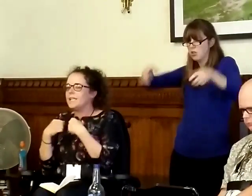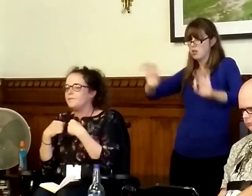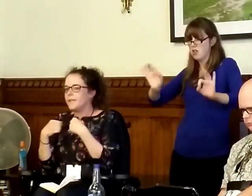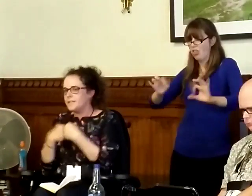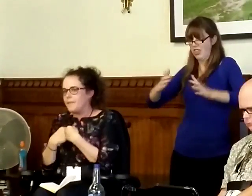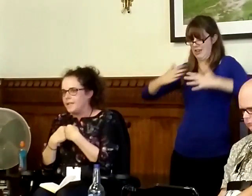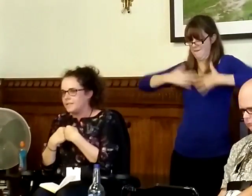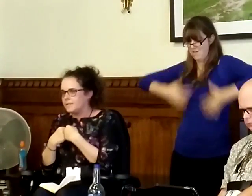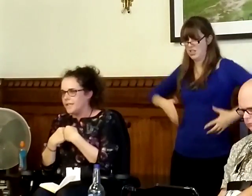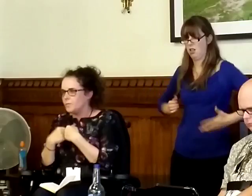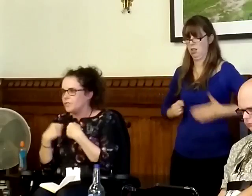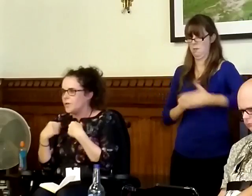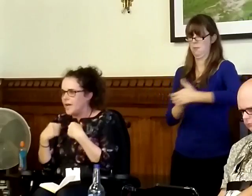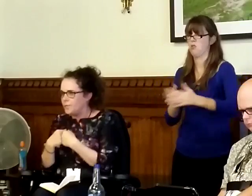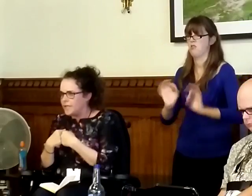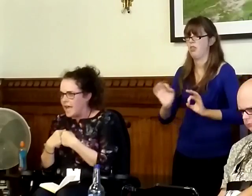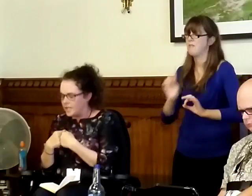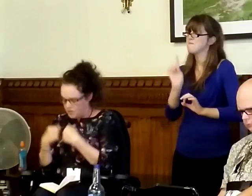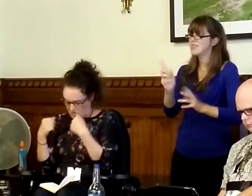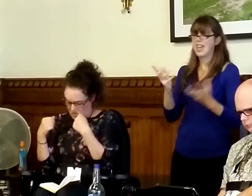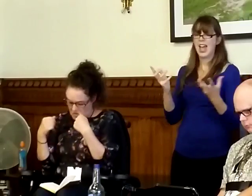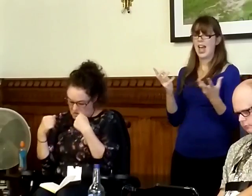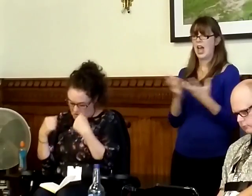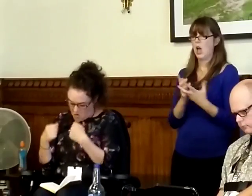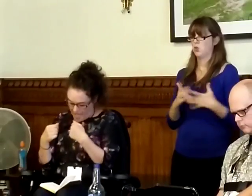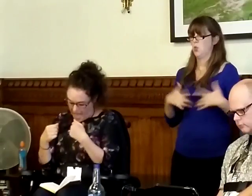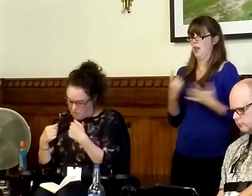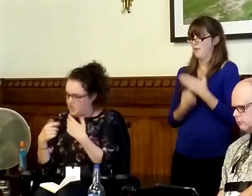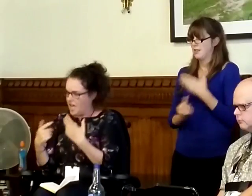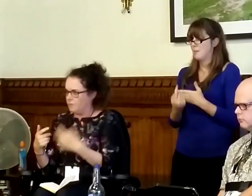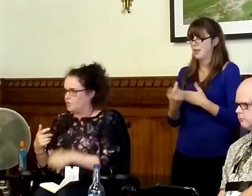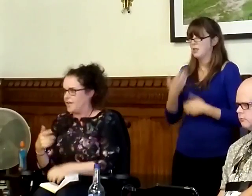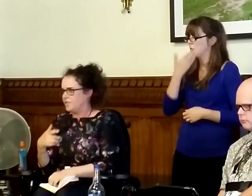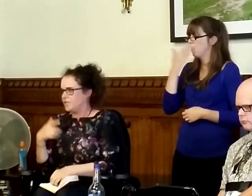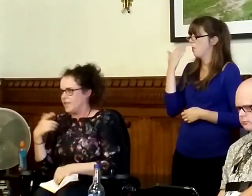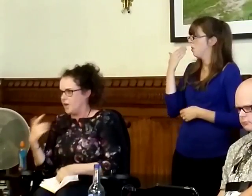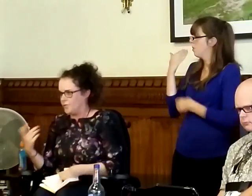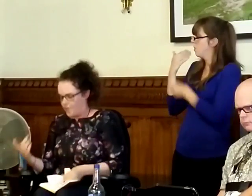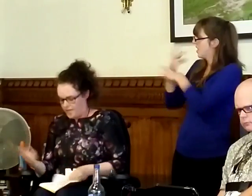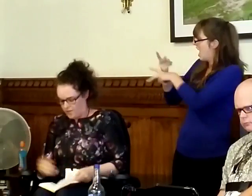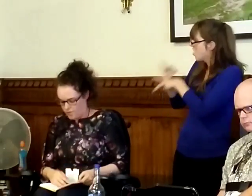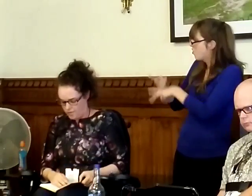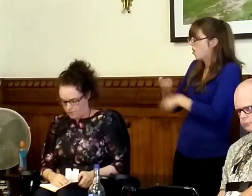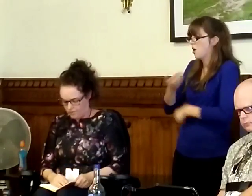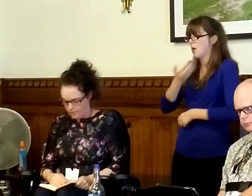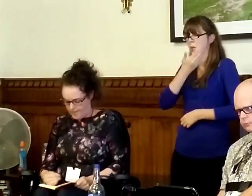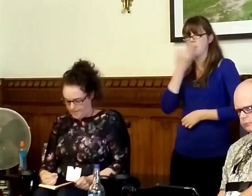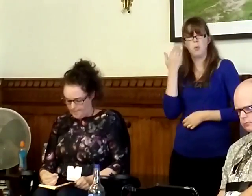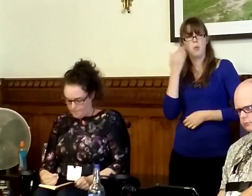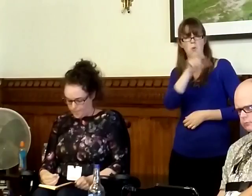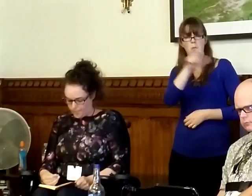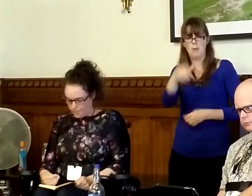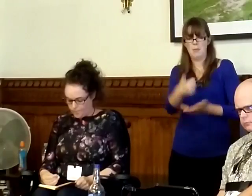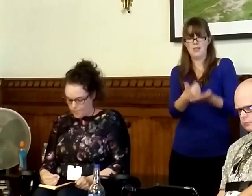how do we live independently with no helping hands, no carers to help dress us, to help us face the